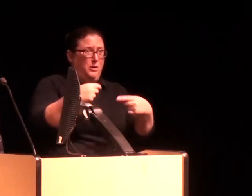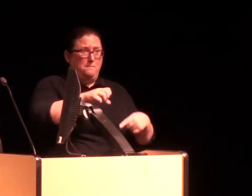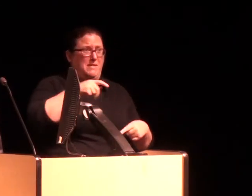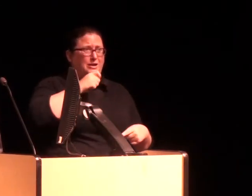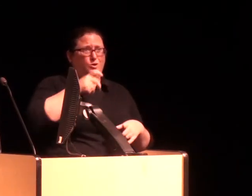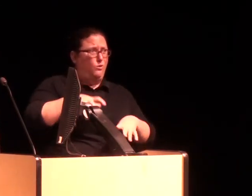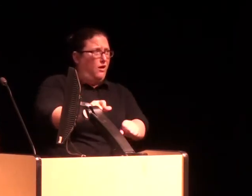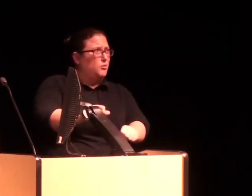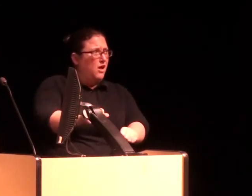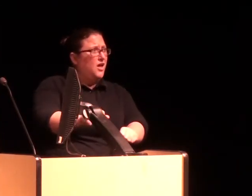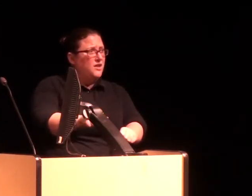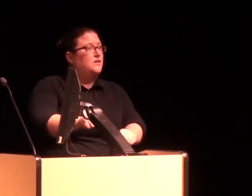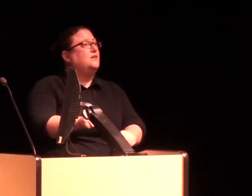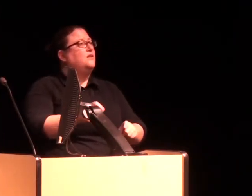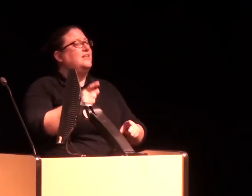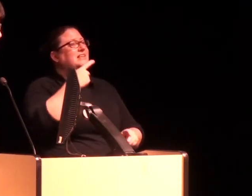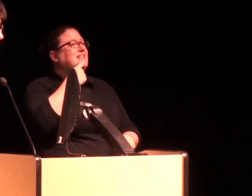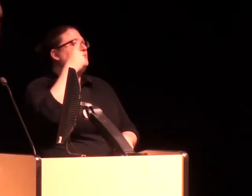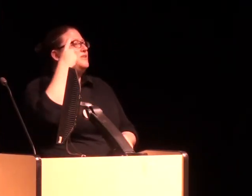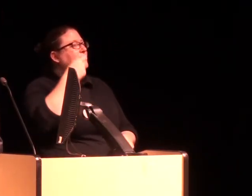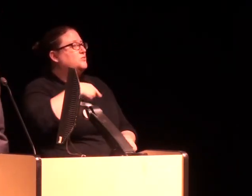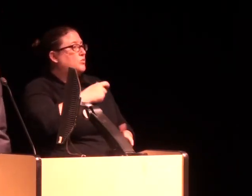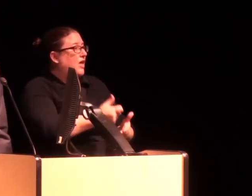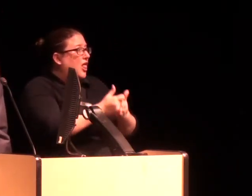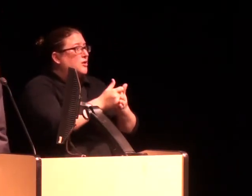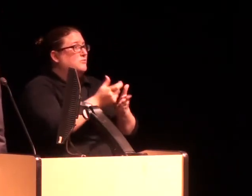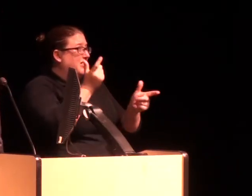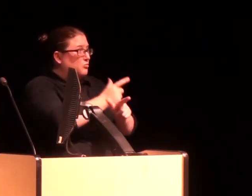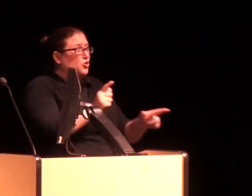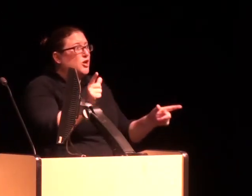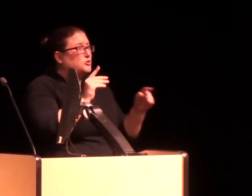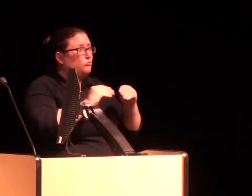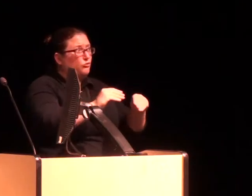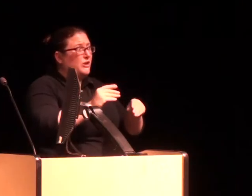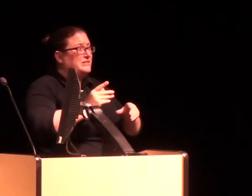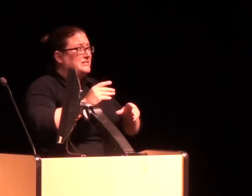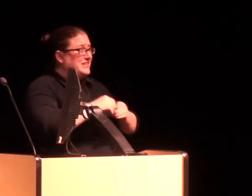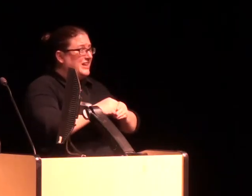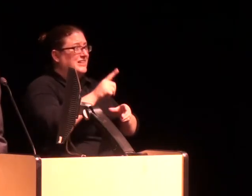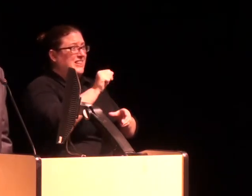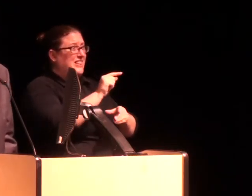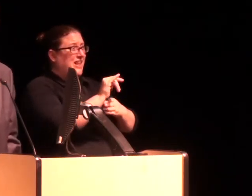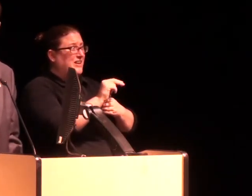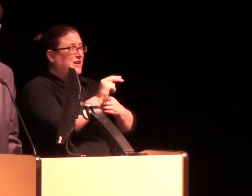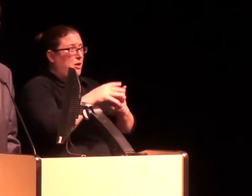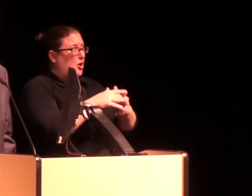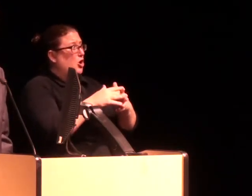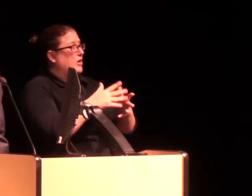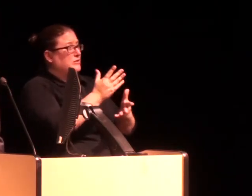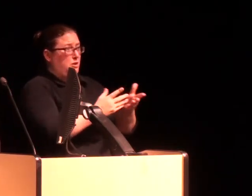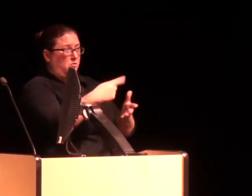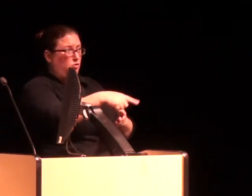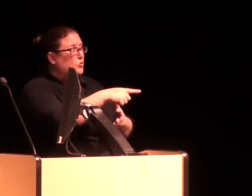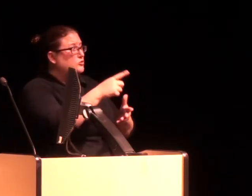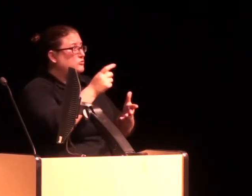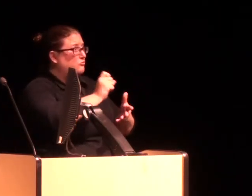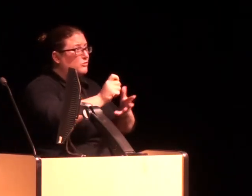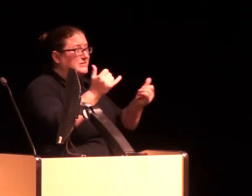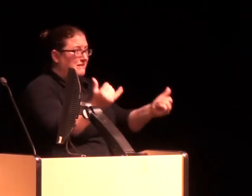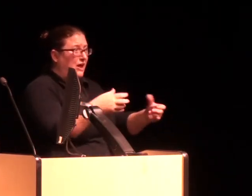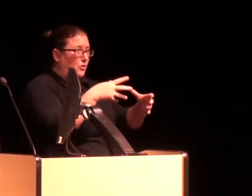say because we help the liberation movement in Latin America. Well, some of those movements are right now in power as governments in